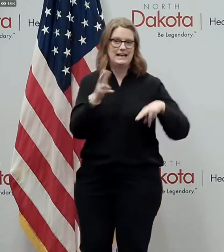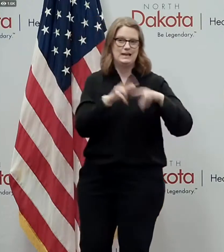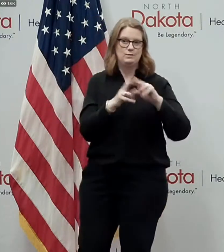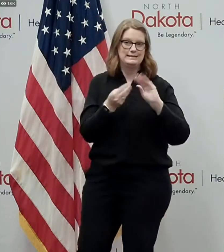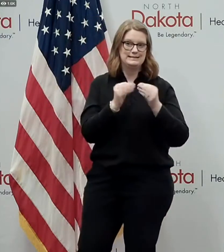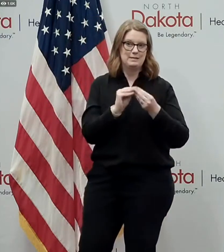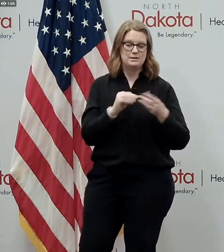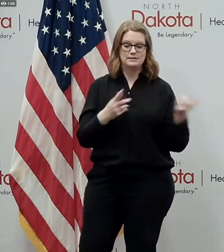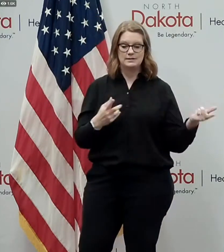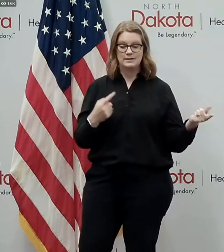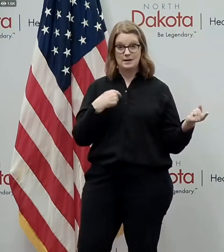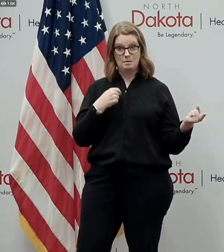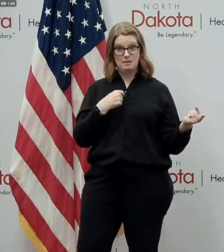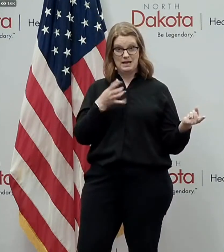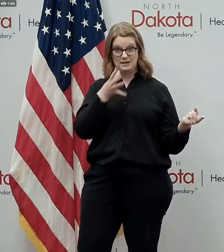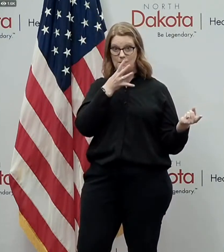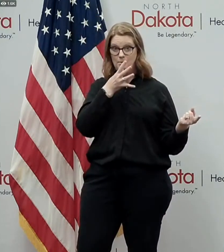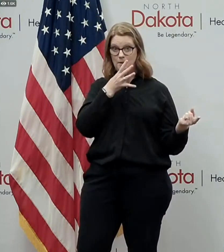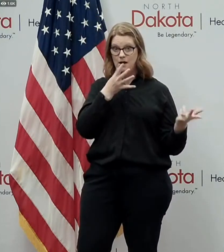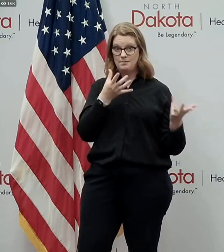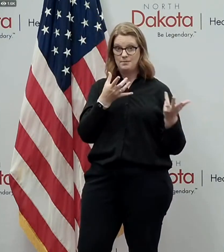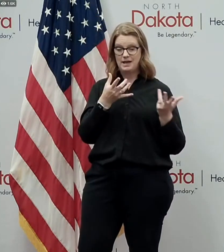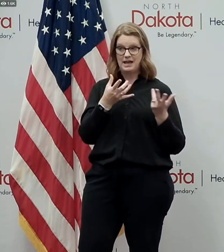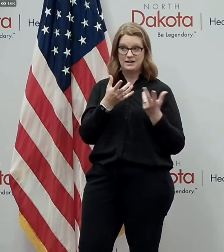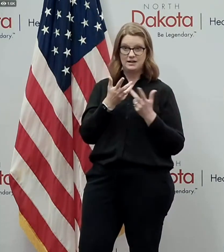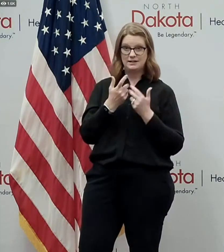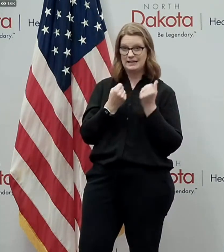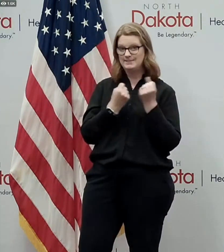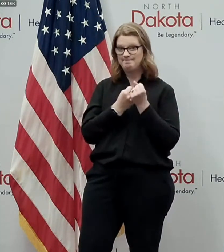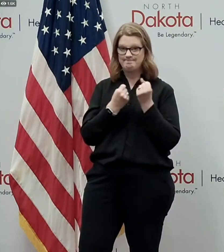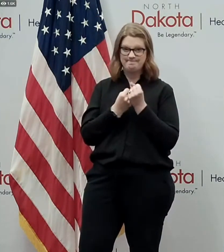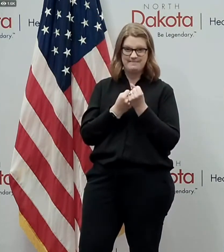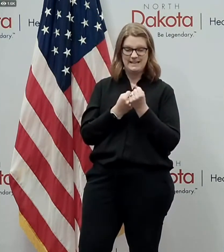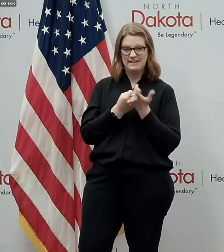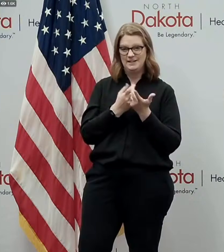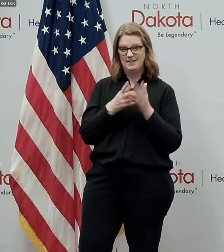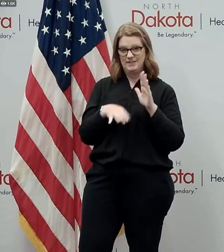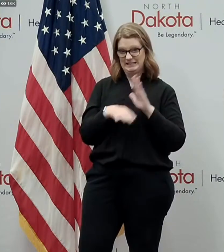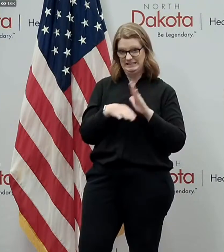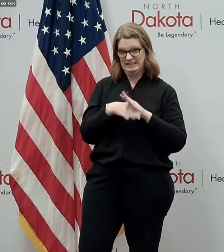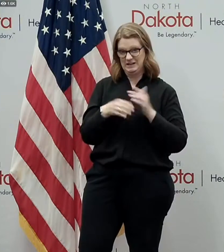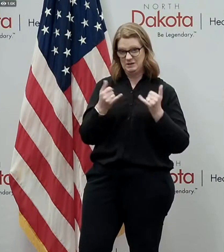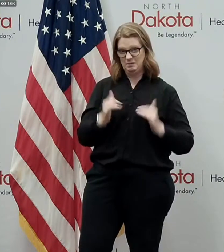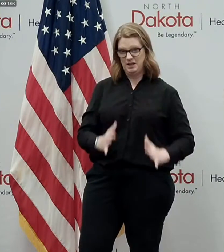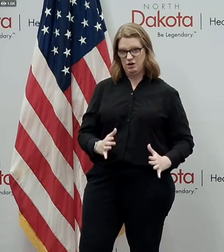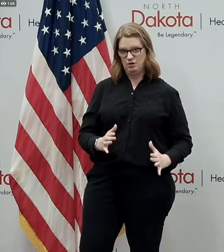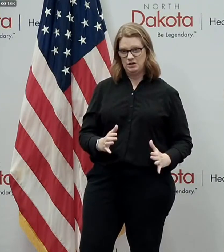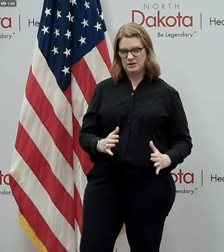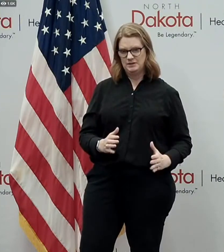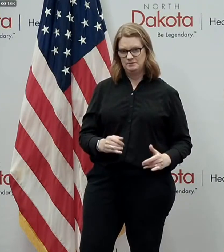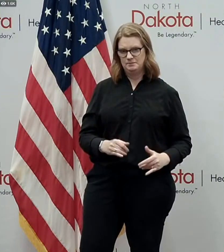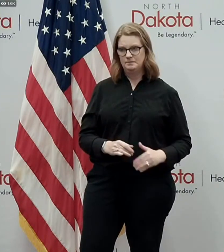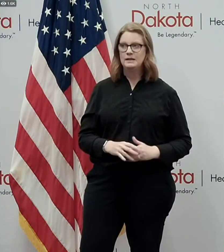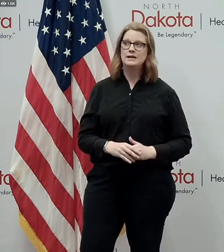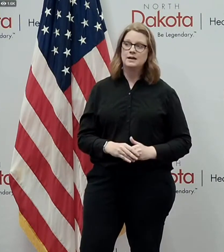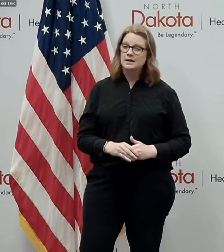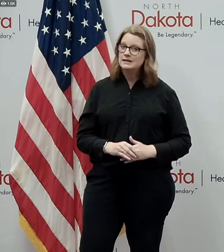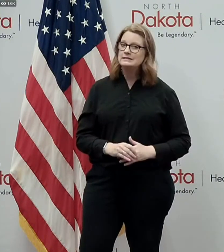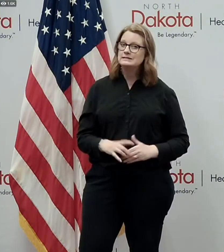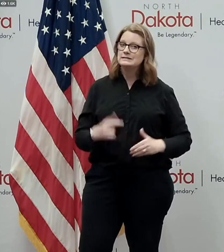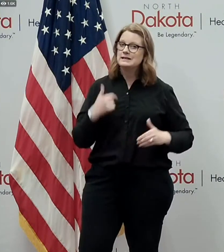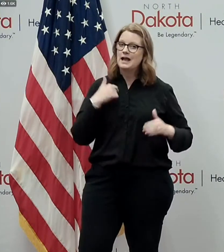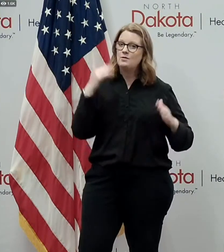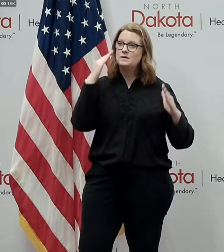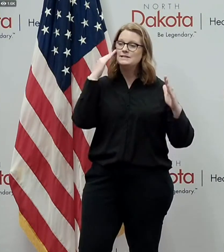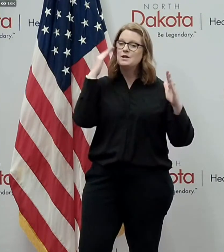an avid fan of soccer players, I was really hopeful that the